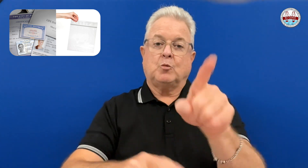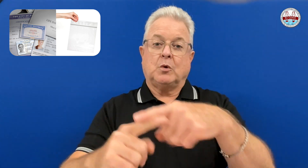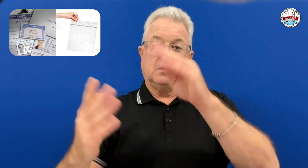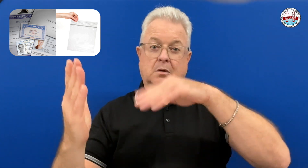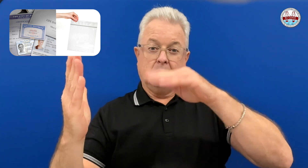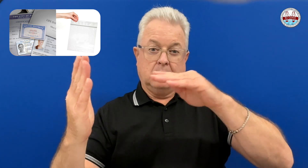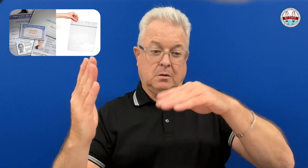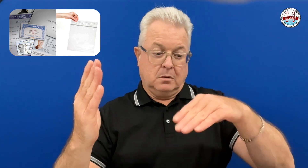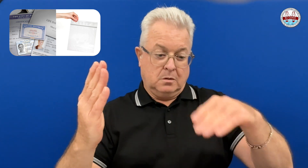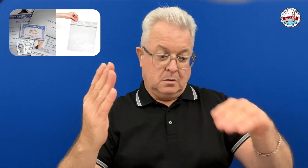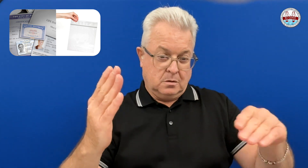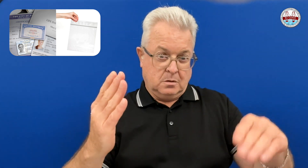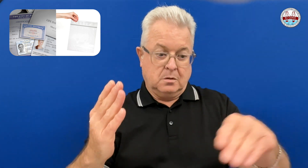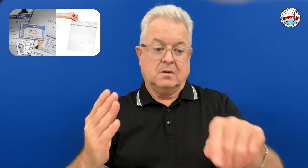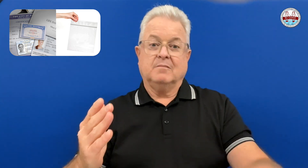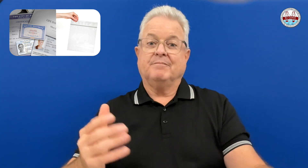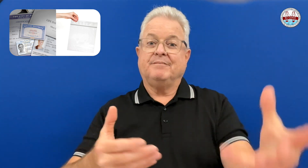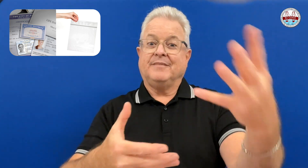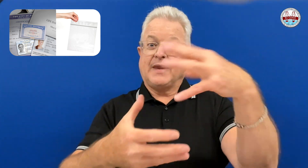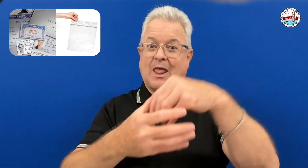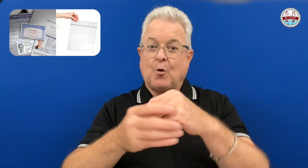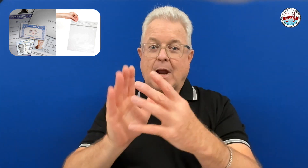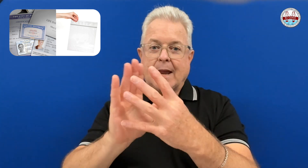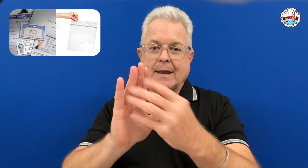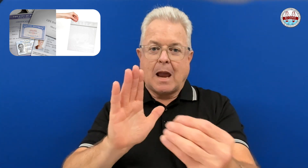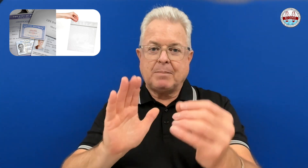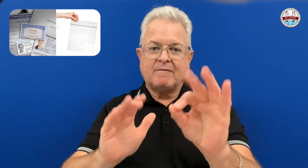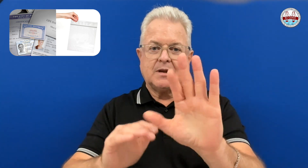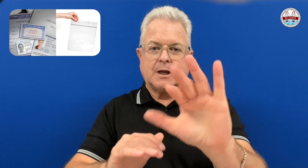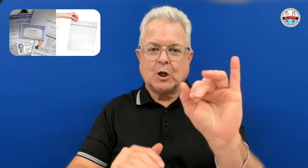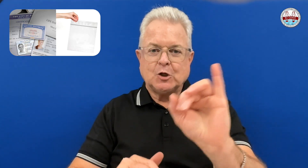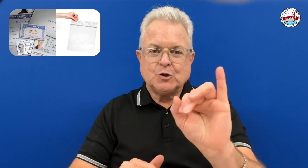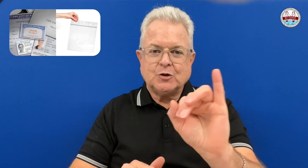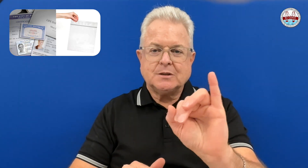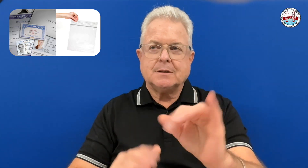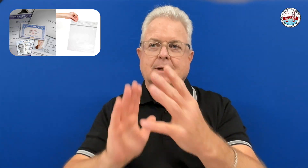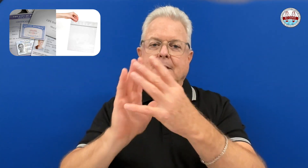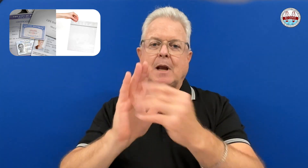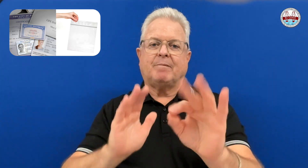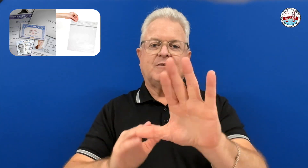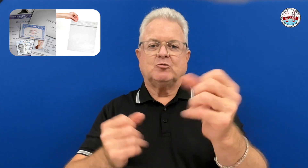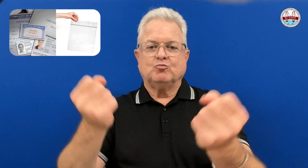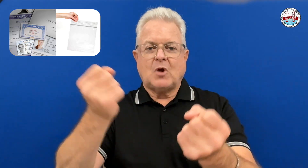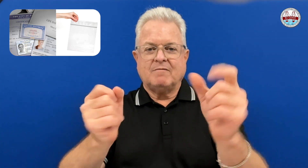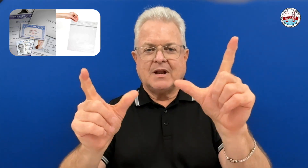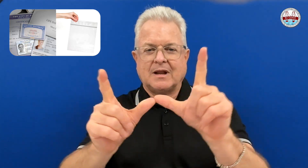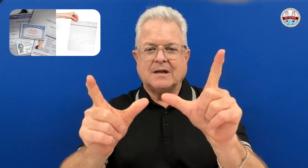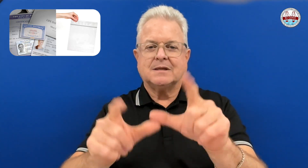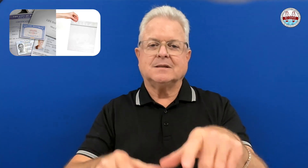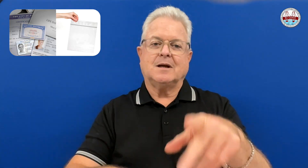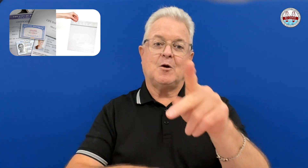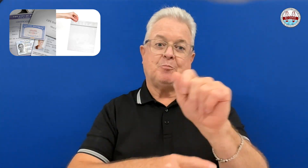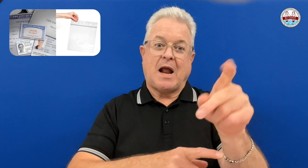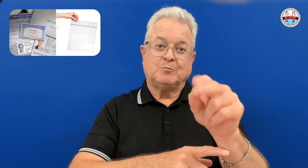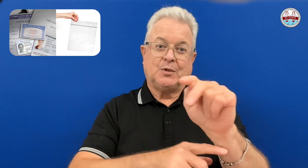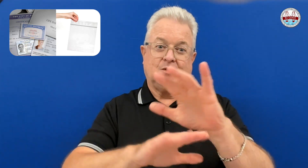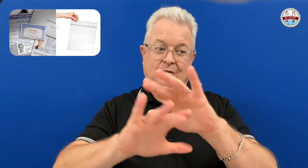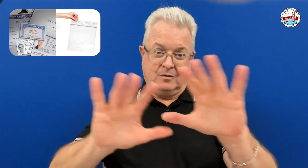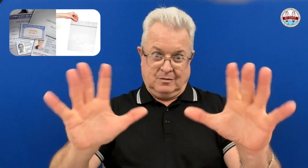Also, when you're filling out this information, be sure to have a copy of things like your insurance, your driver's license,